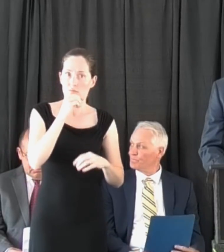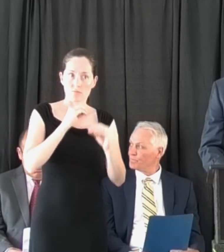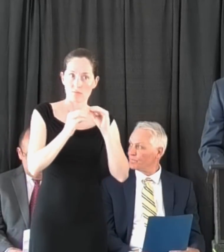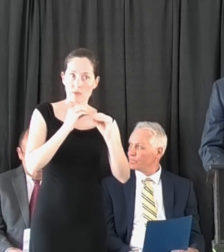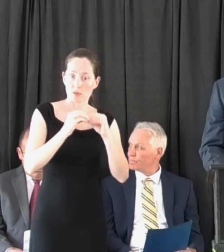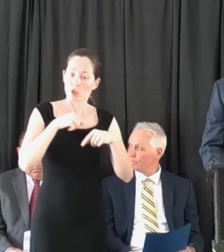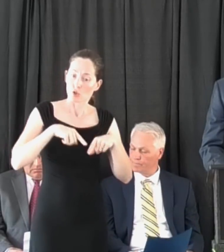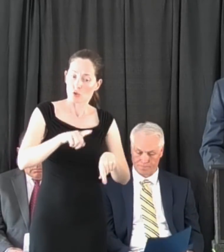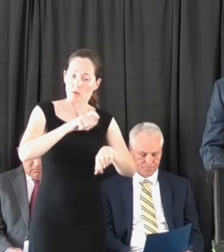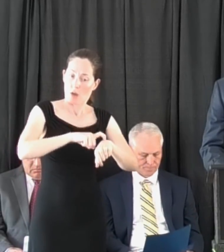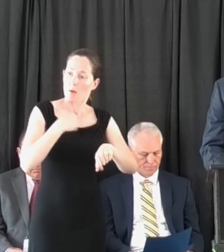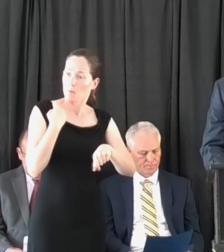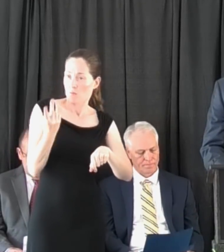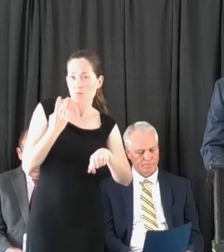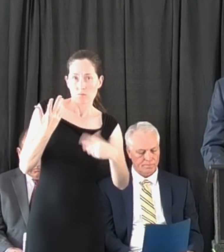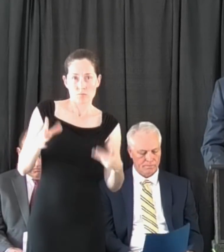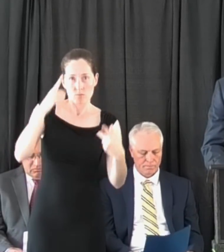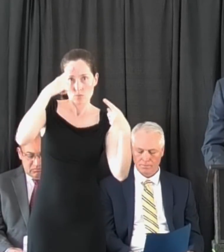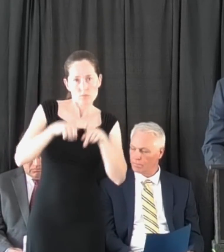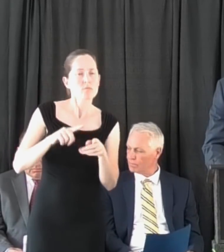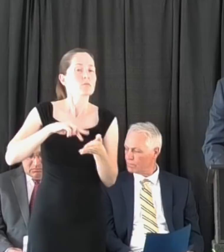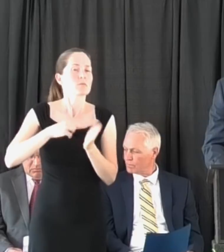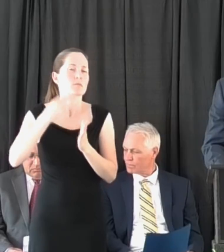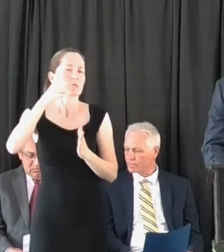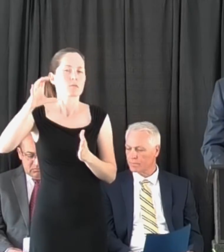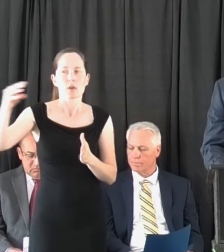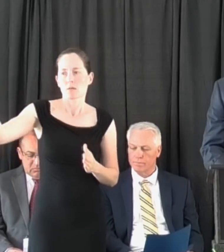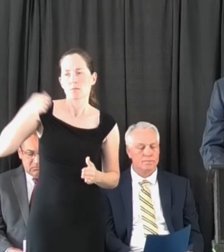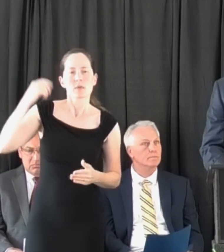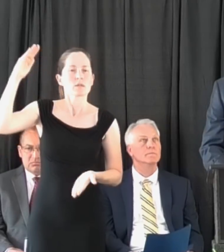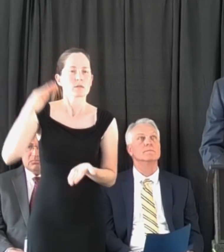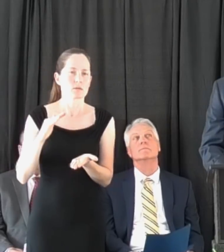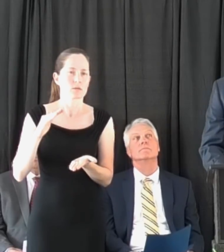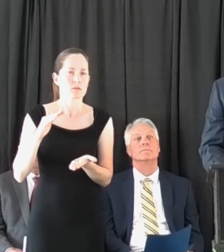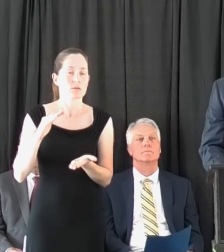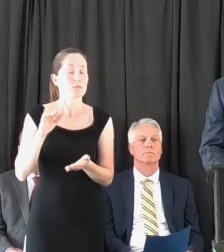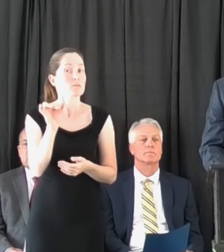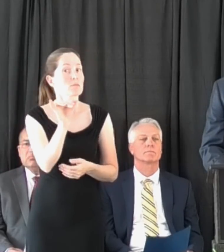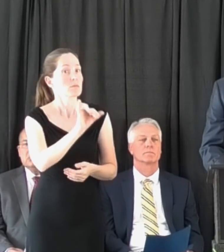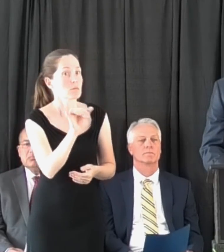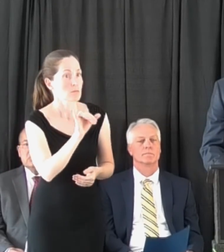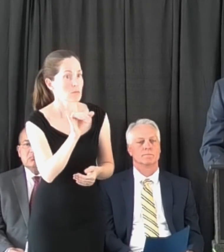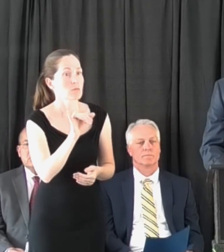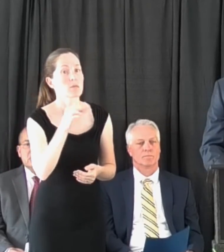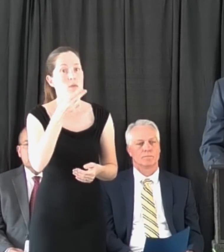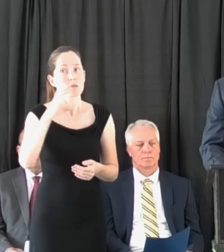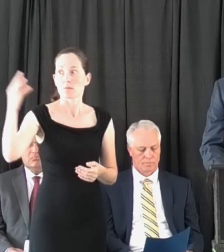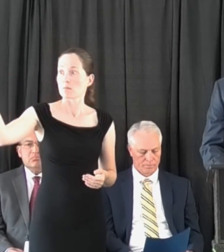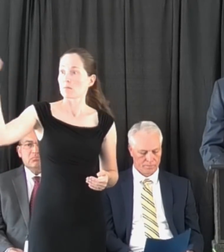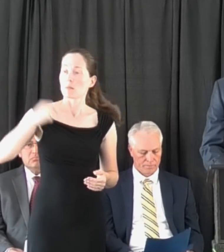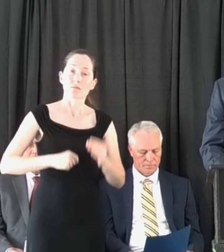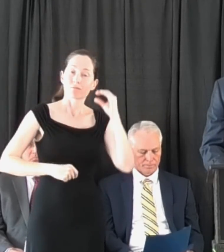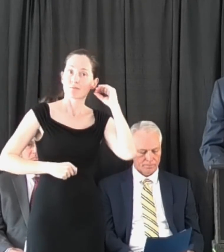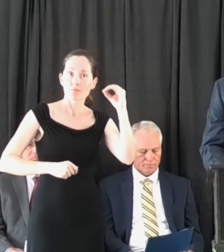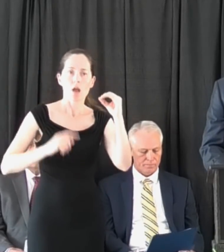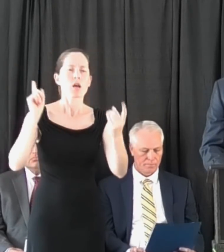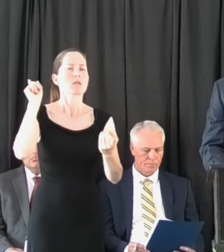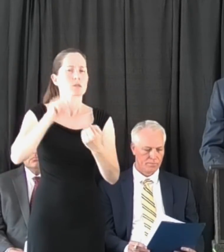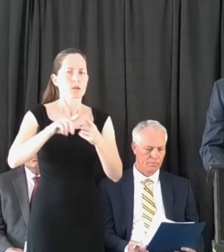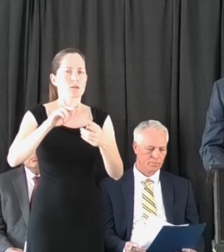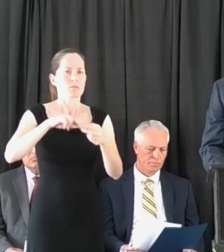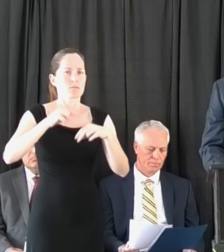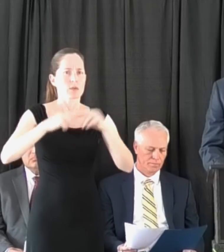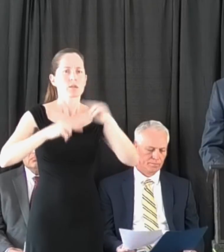there is a reduction in the county's monthly payment. The county also pays nothing until the courthouse is operational, which protects the county from